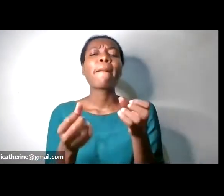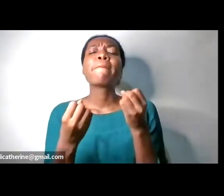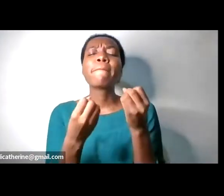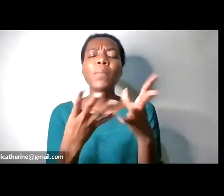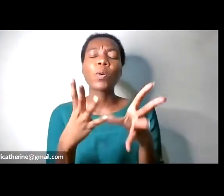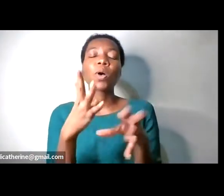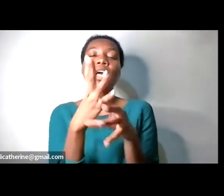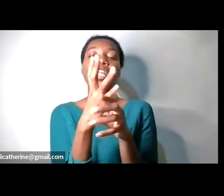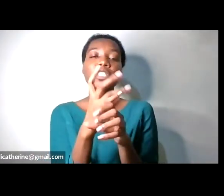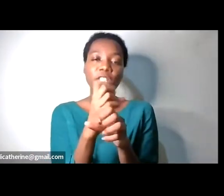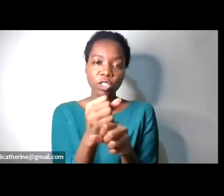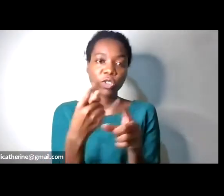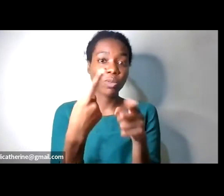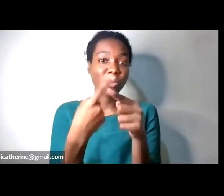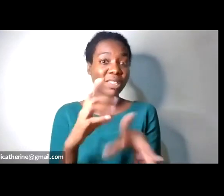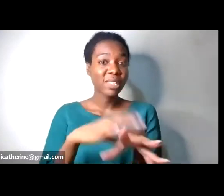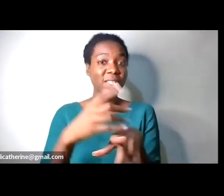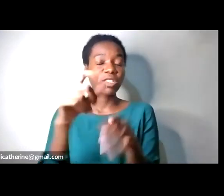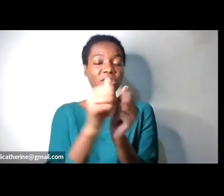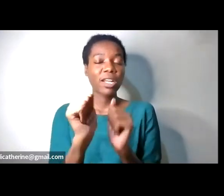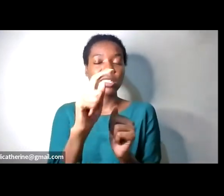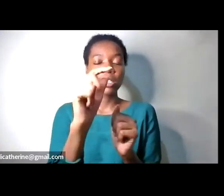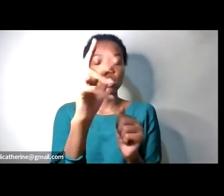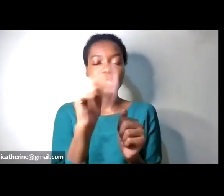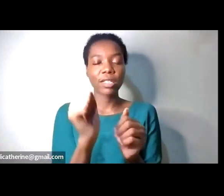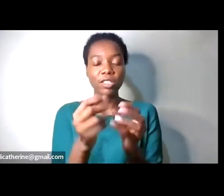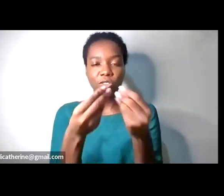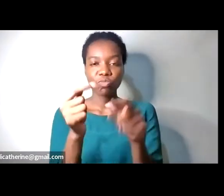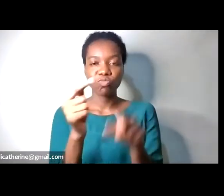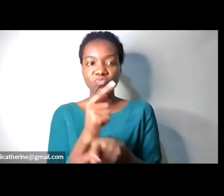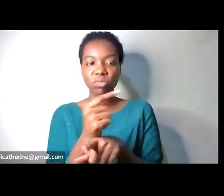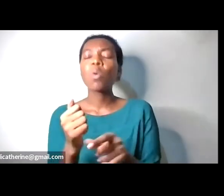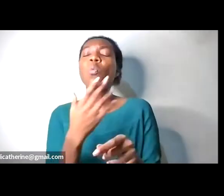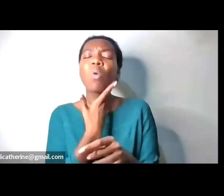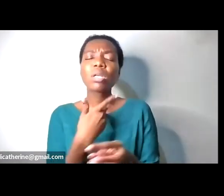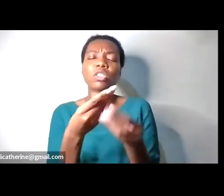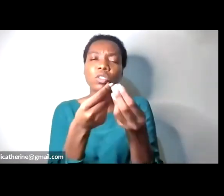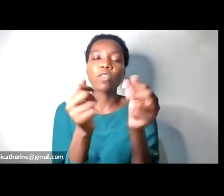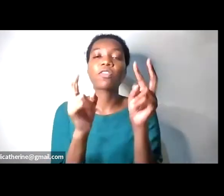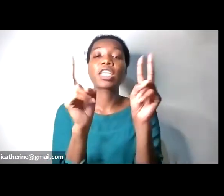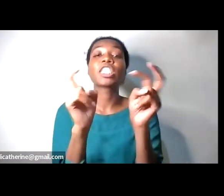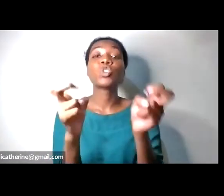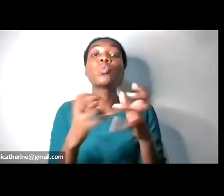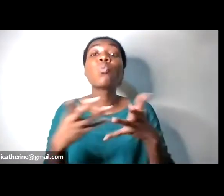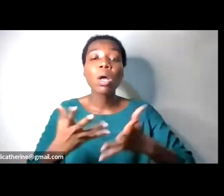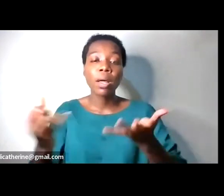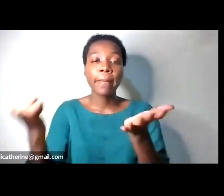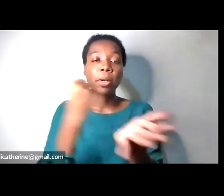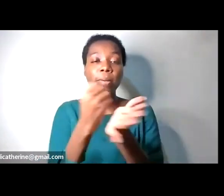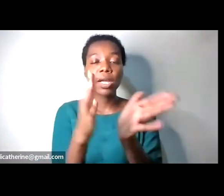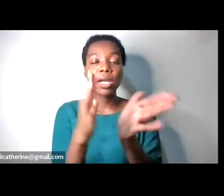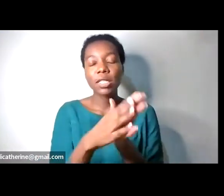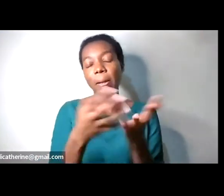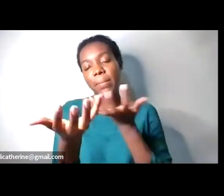Get It Right with Atara Solutions is a webinar series that seeks to demystify issues in employment and entrepreneurship. We